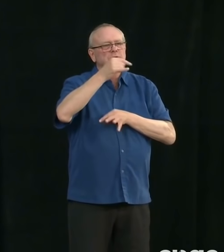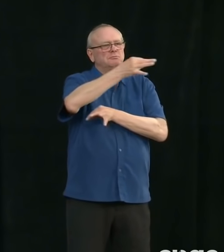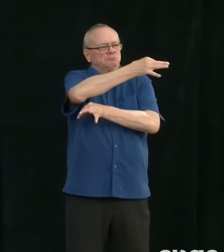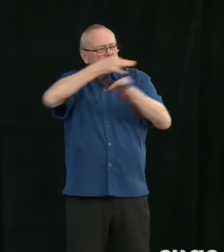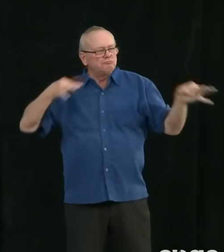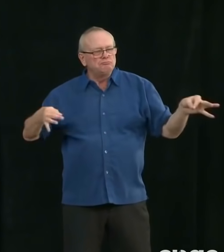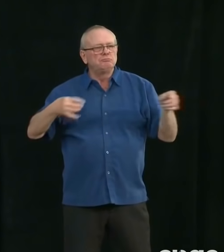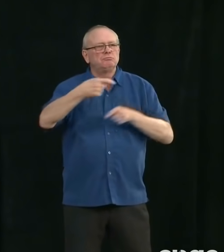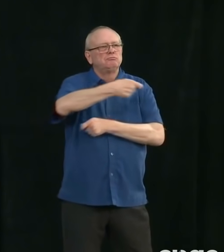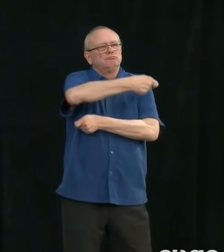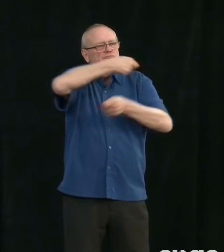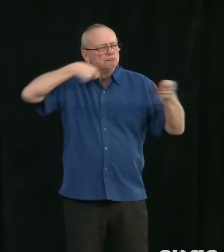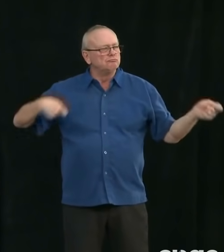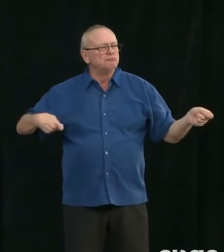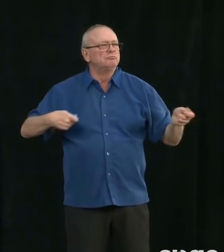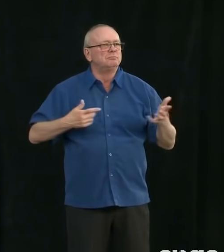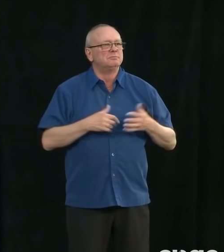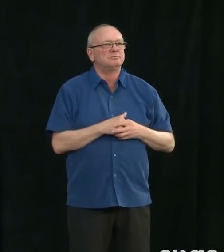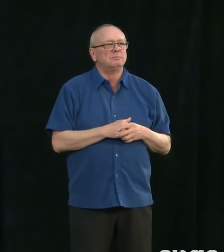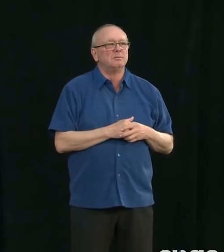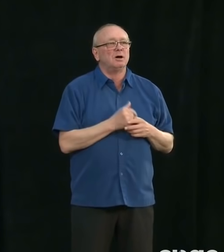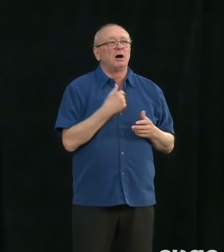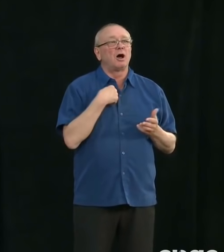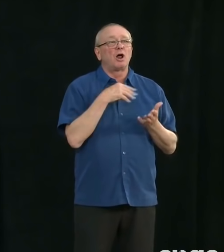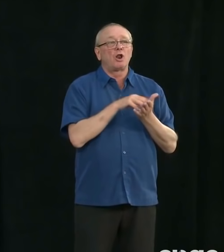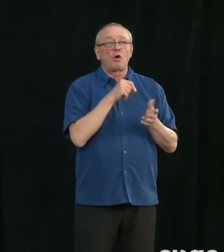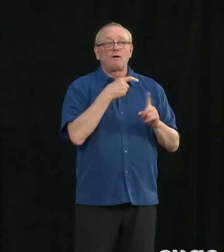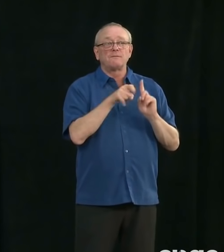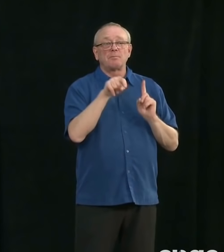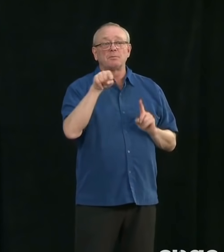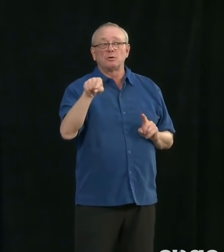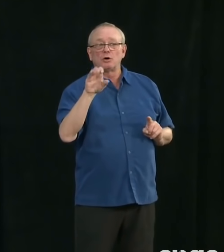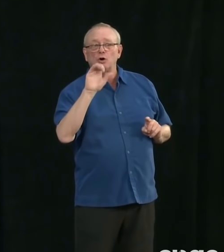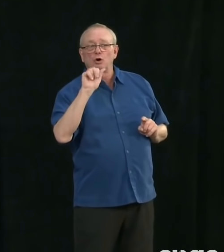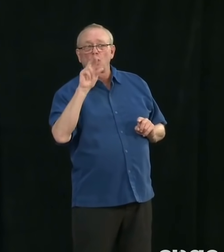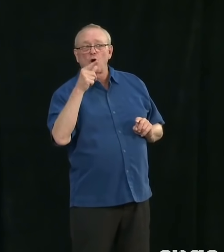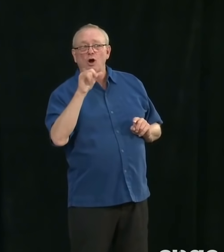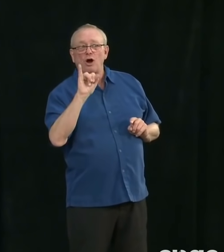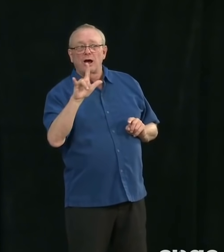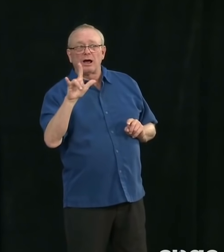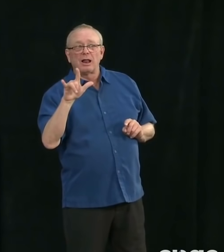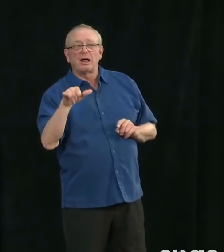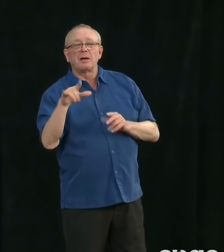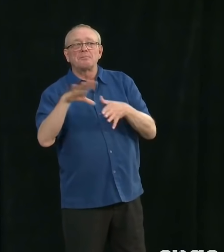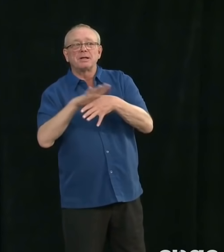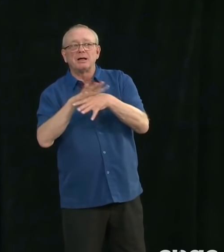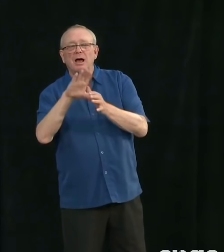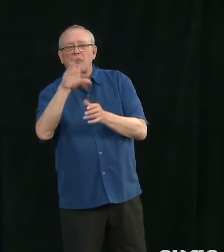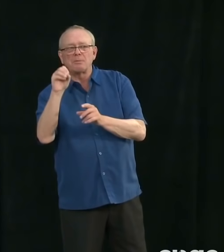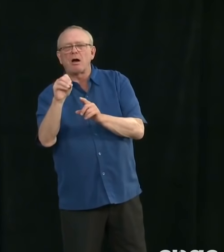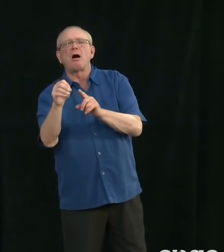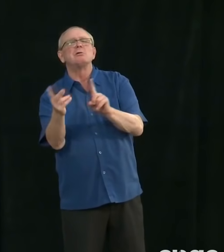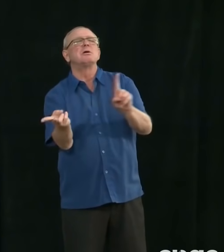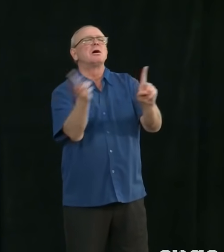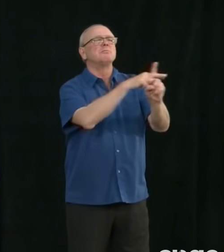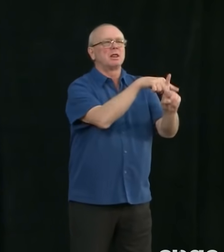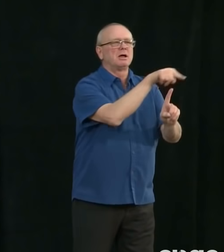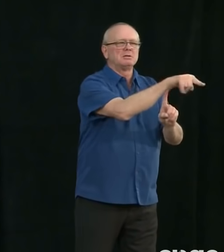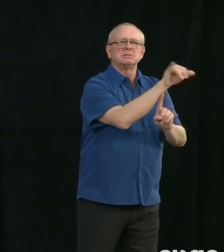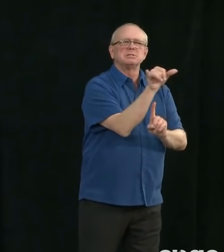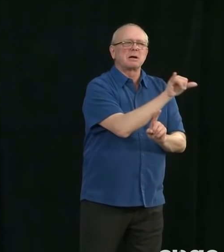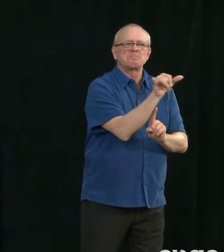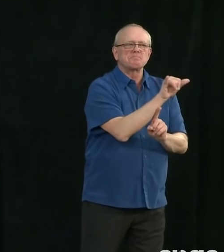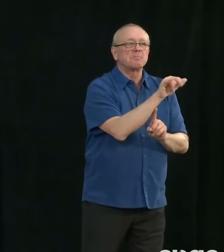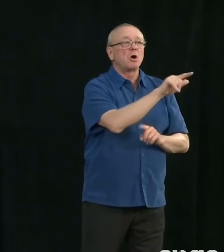like Cargill are being implemented there, including, as I mentioned earlier, rapid testing of all workers, making sure that some of